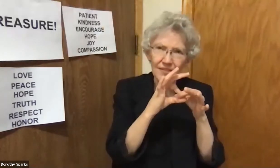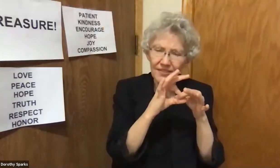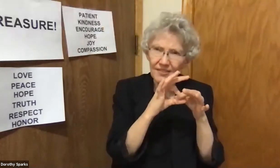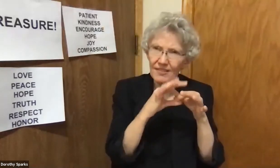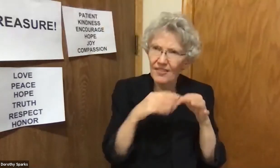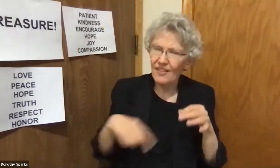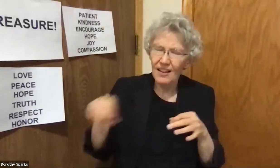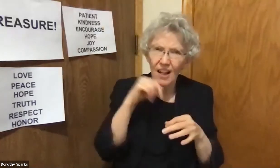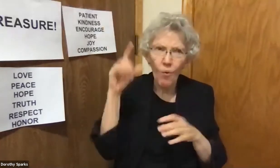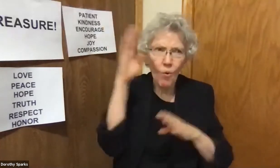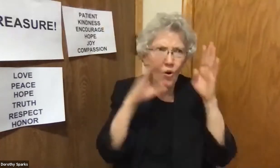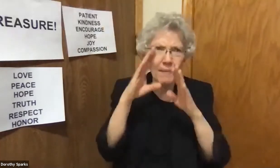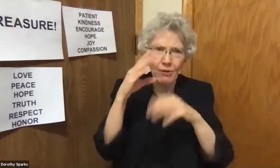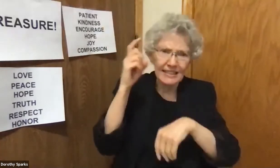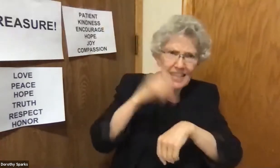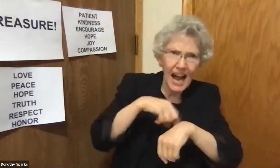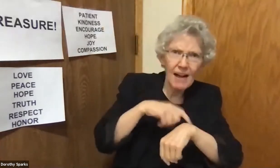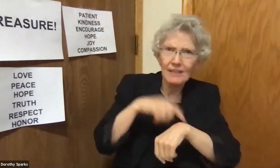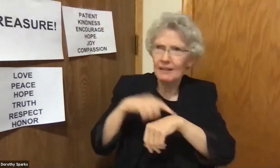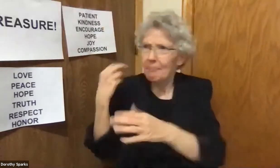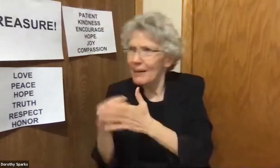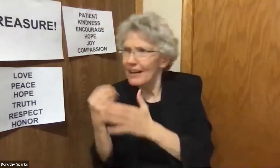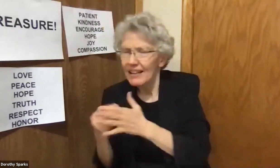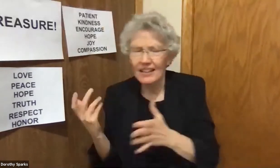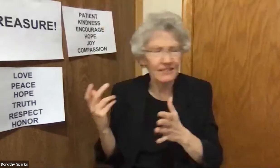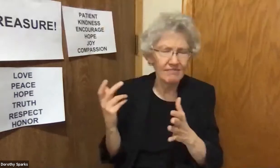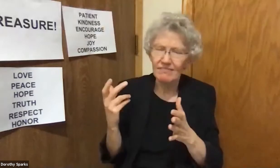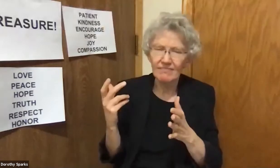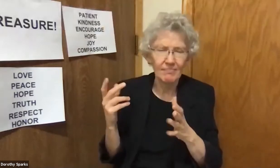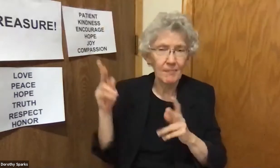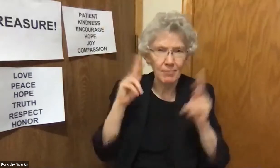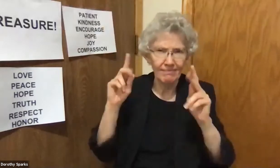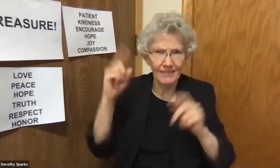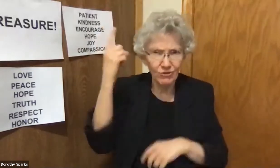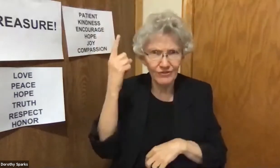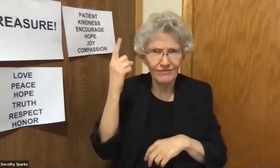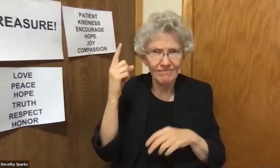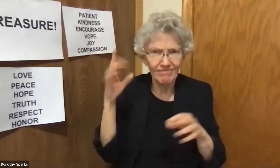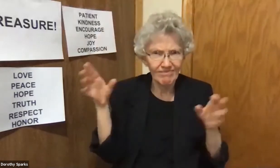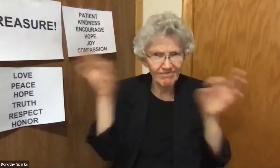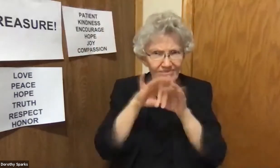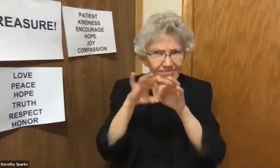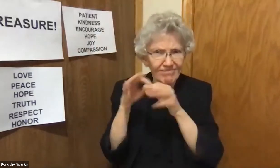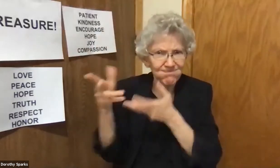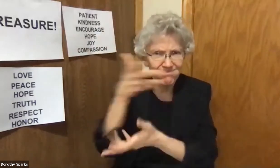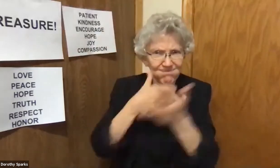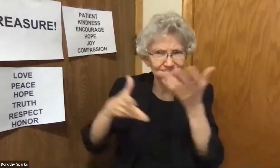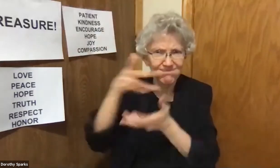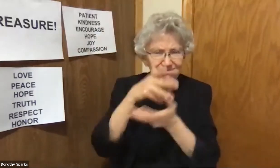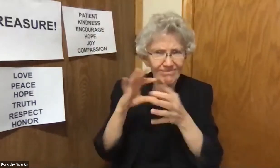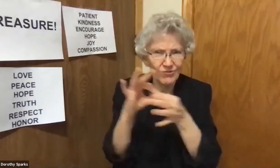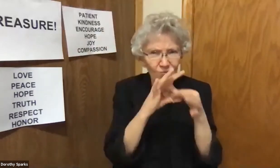And what he took away from that was that the people in this culture